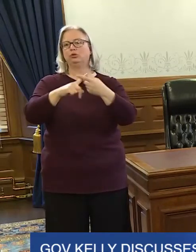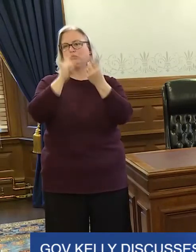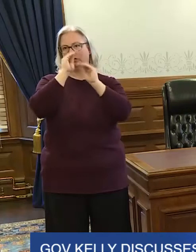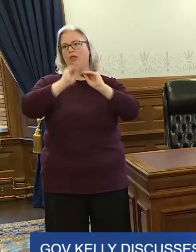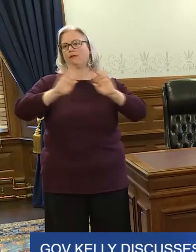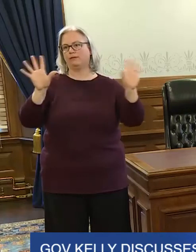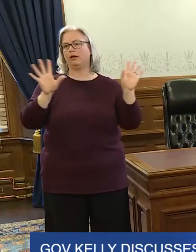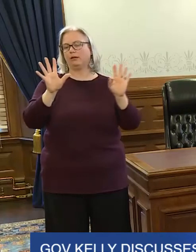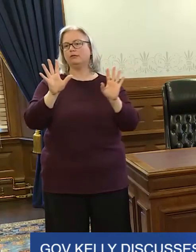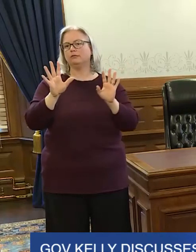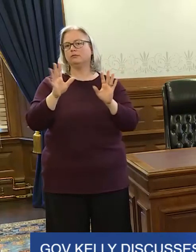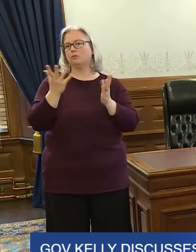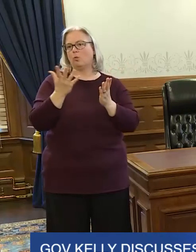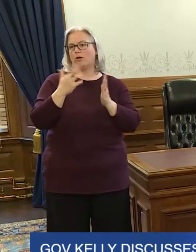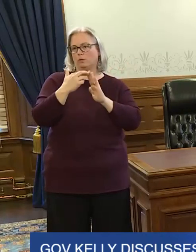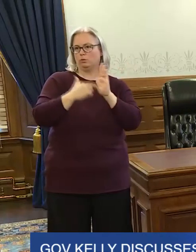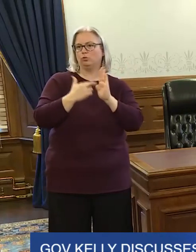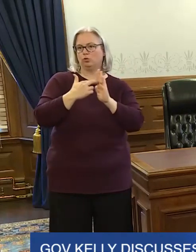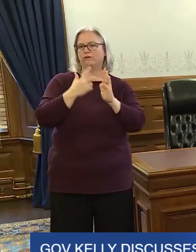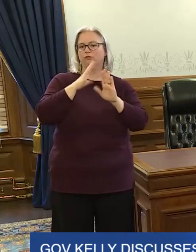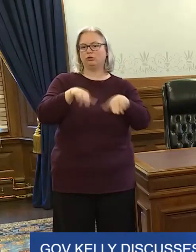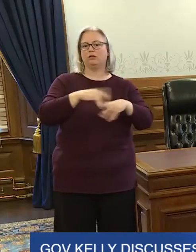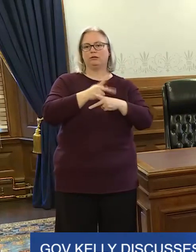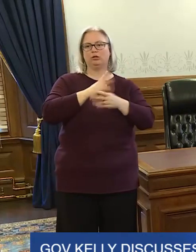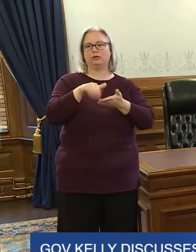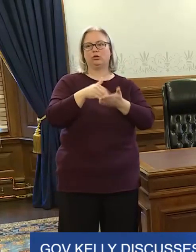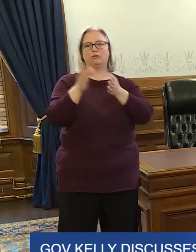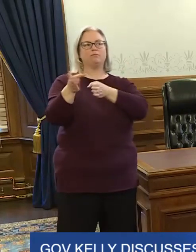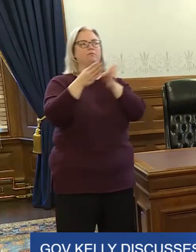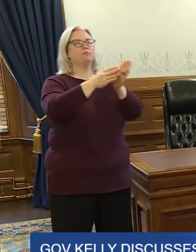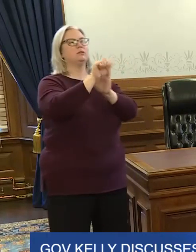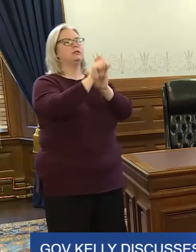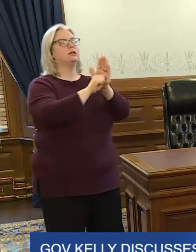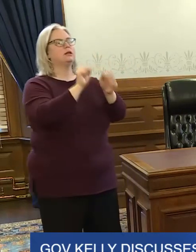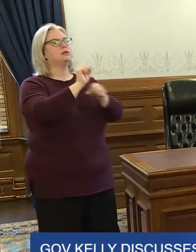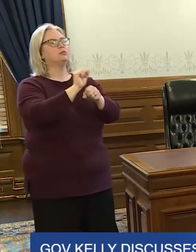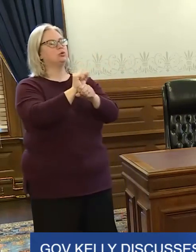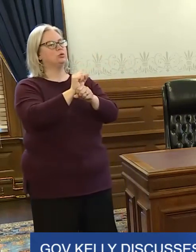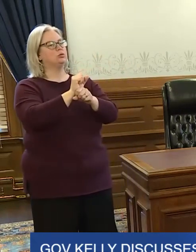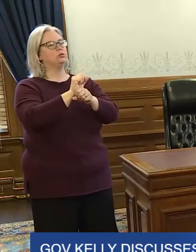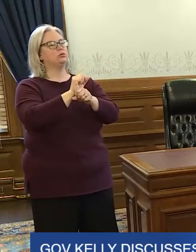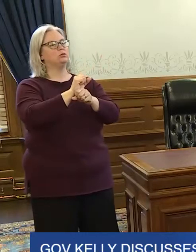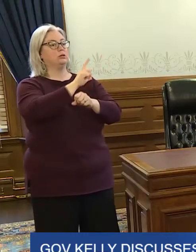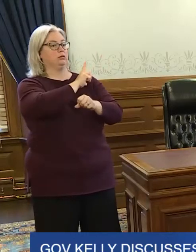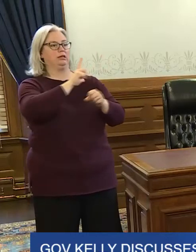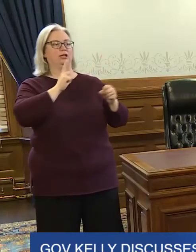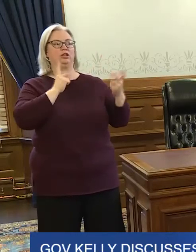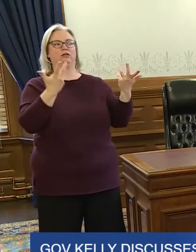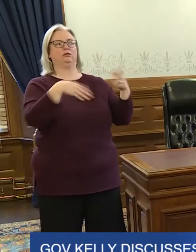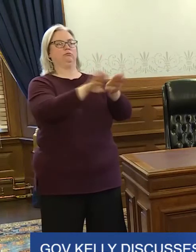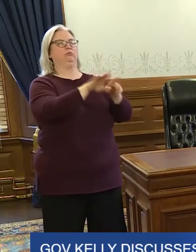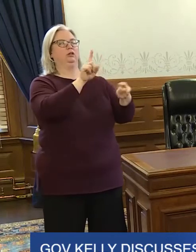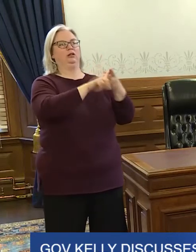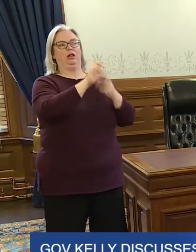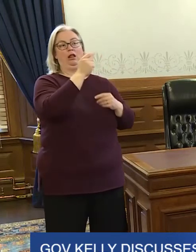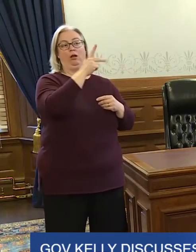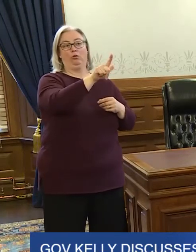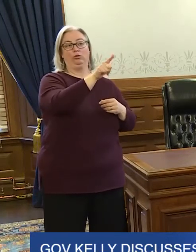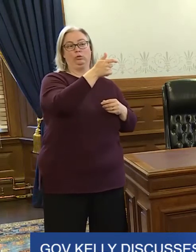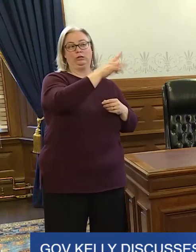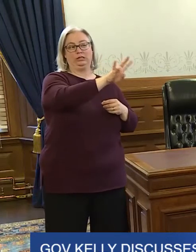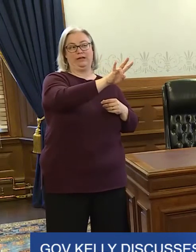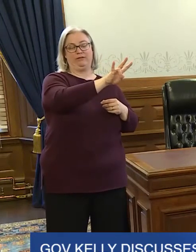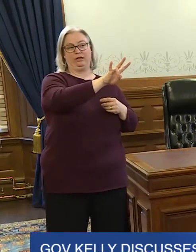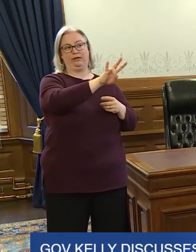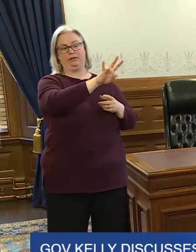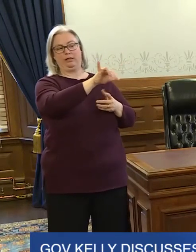clarify what the rules are. Our state employees, you know, the legislature is out until April 27th, but that's even